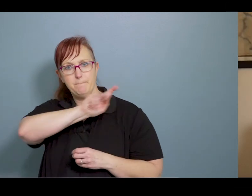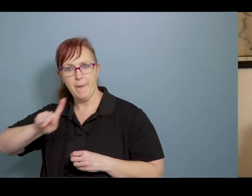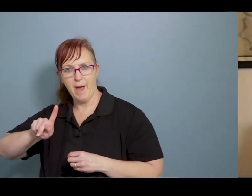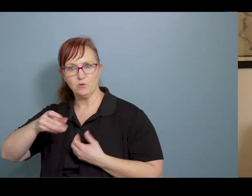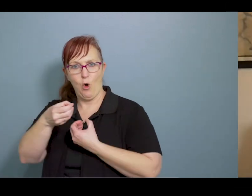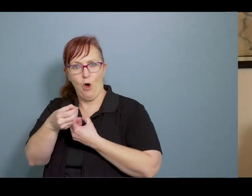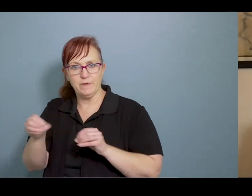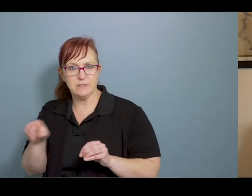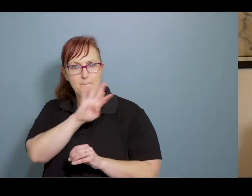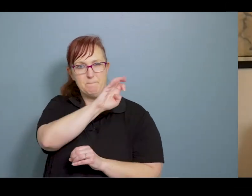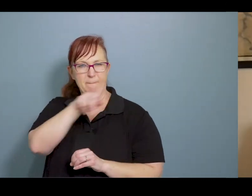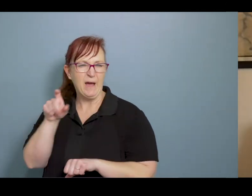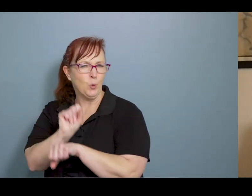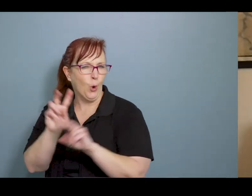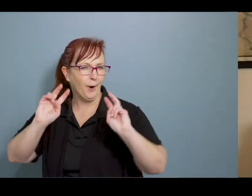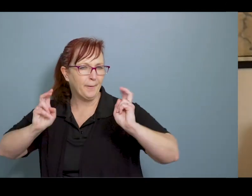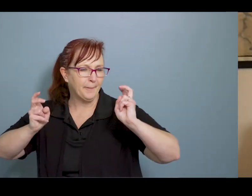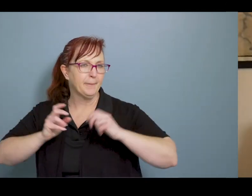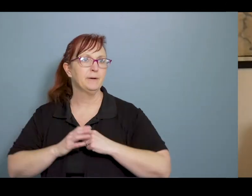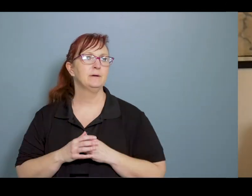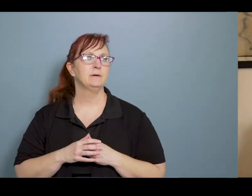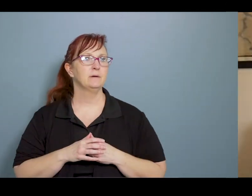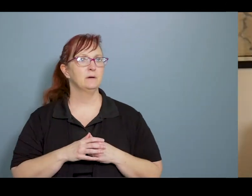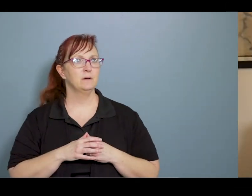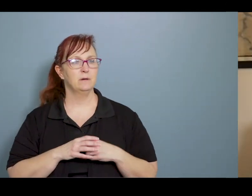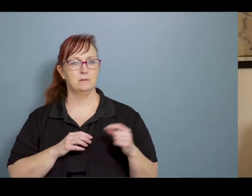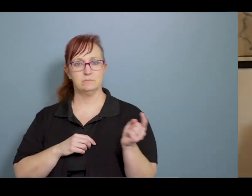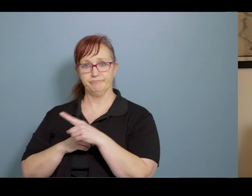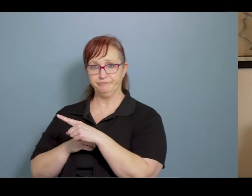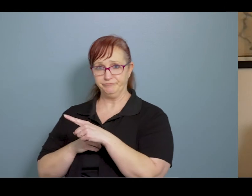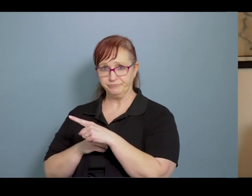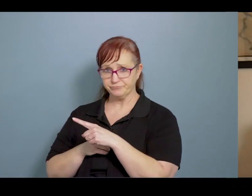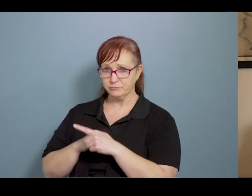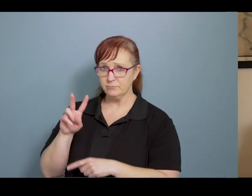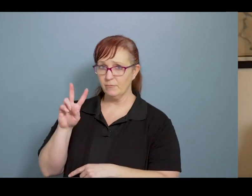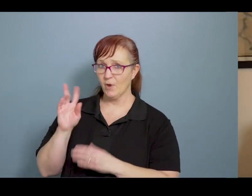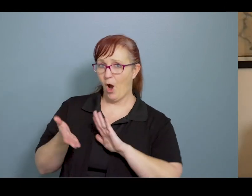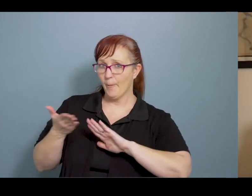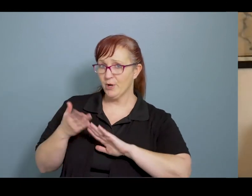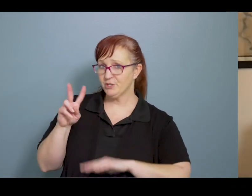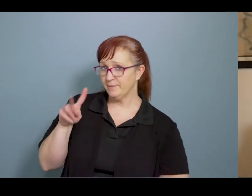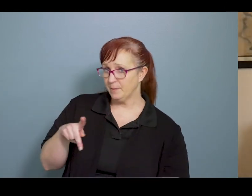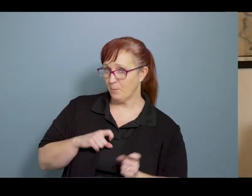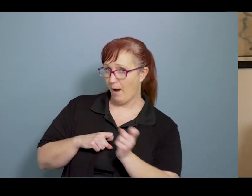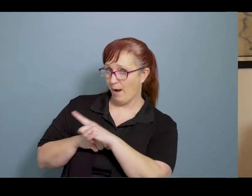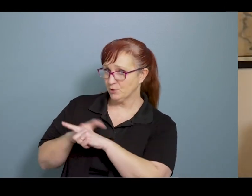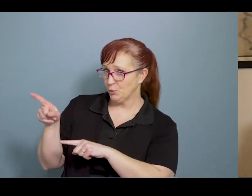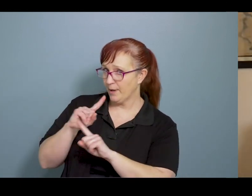generally speaking, and then maybe Craig, I'll swing over to you as the operations VP, and you can kind of